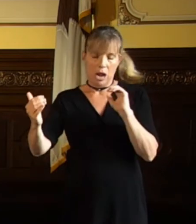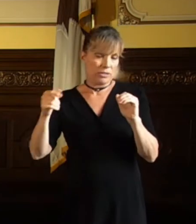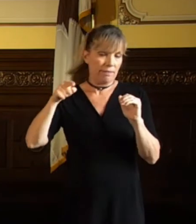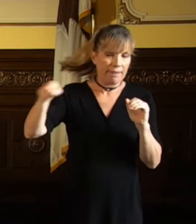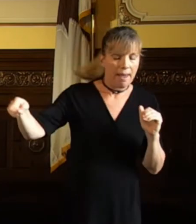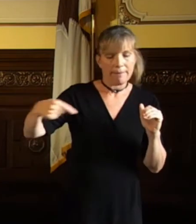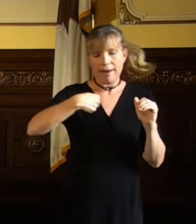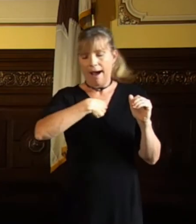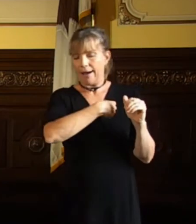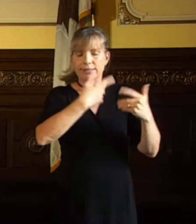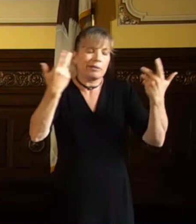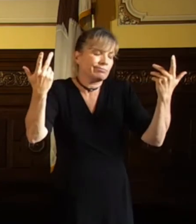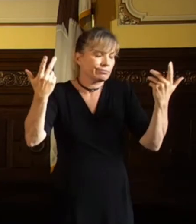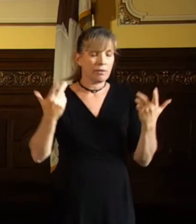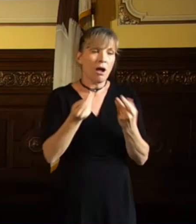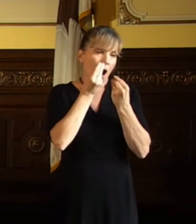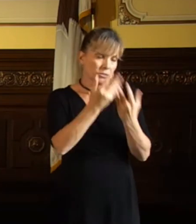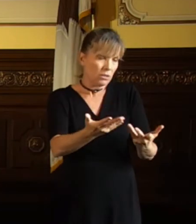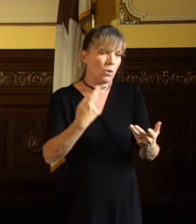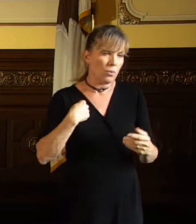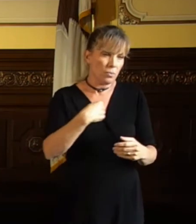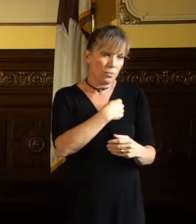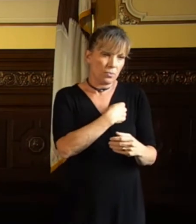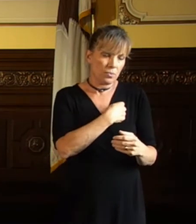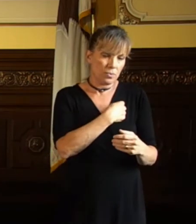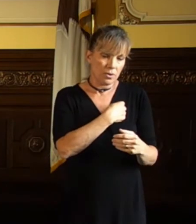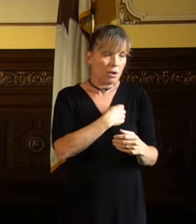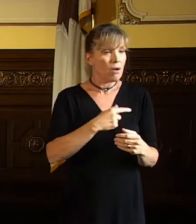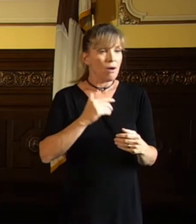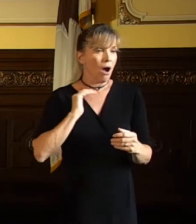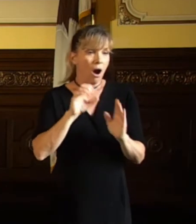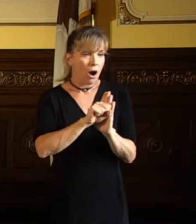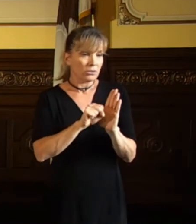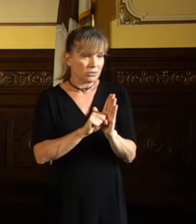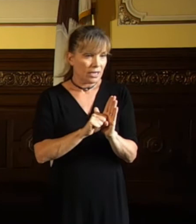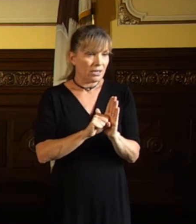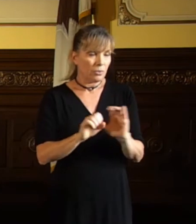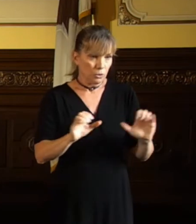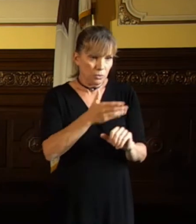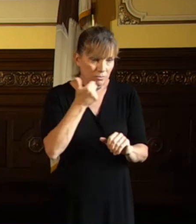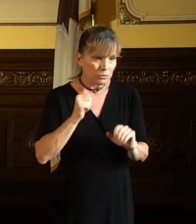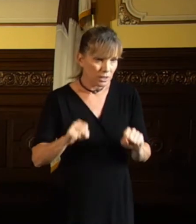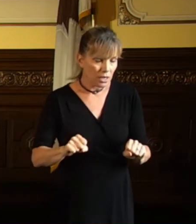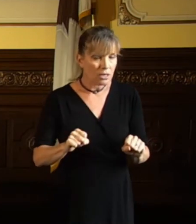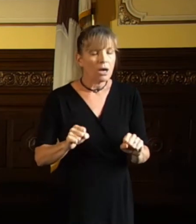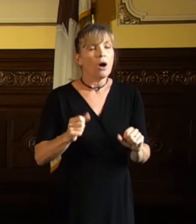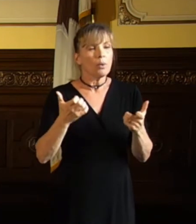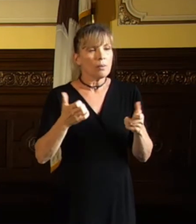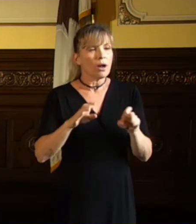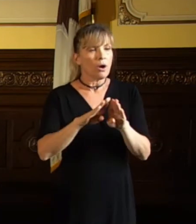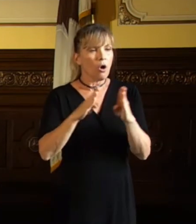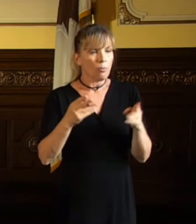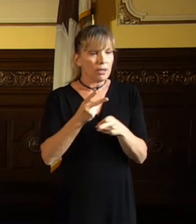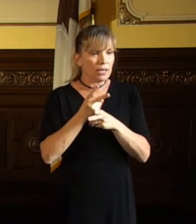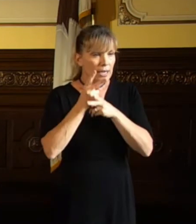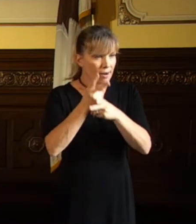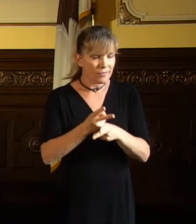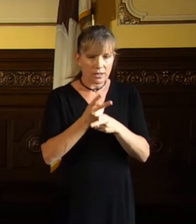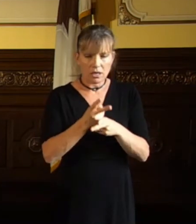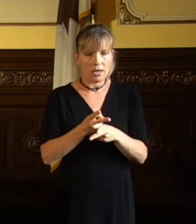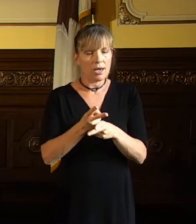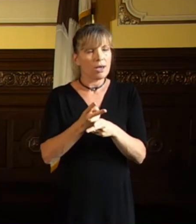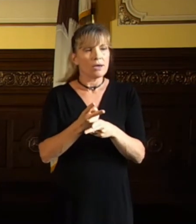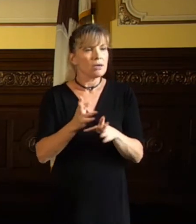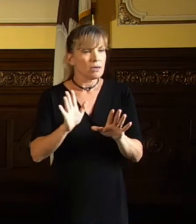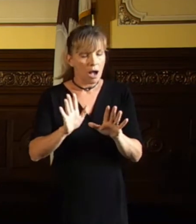I can only tell you that we're in our state doing the best we can to open carefully. We're not, an